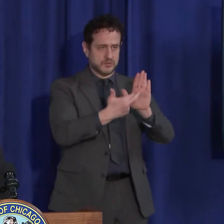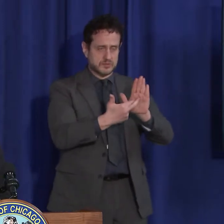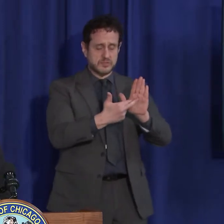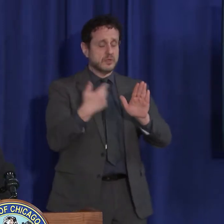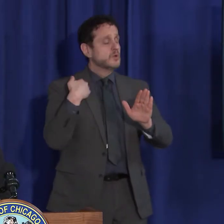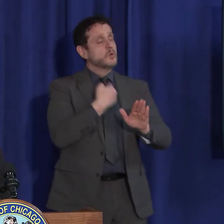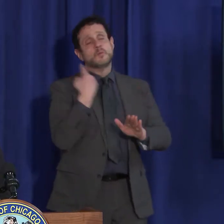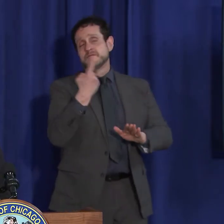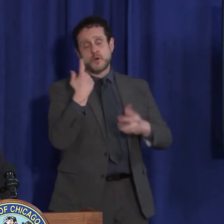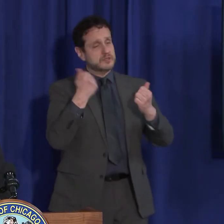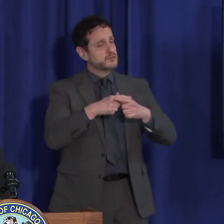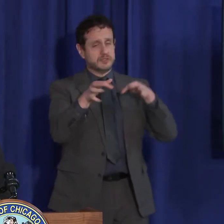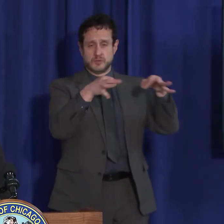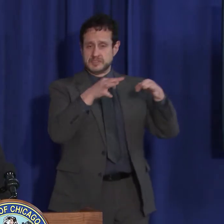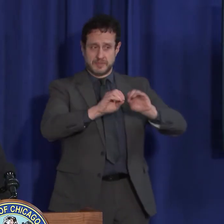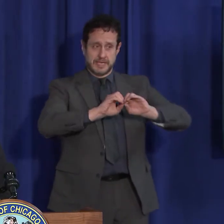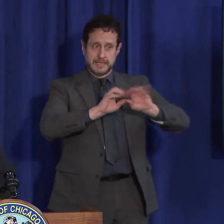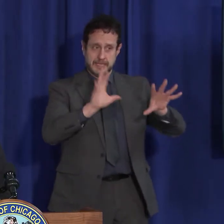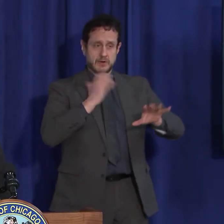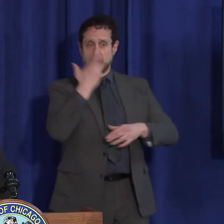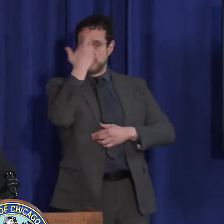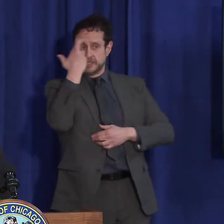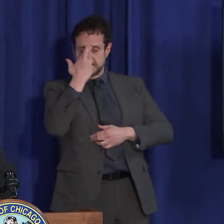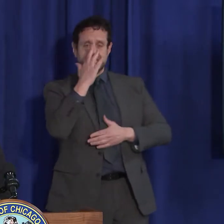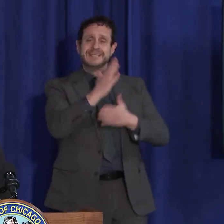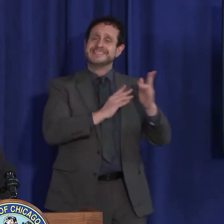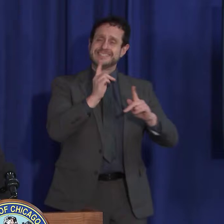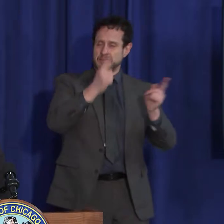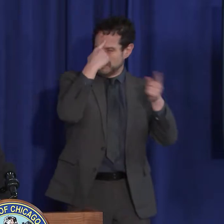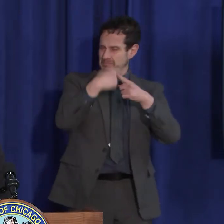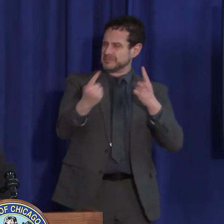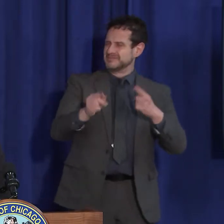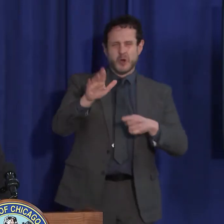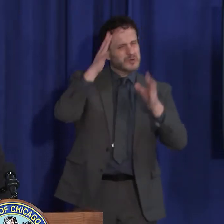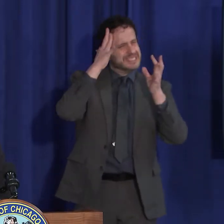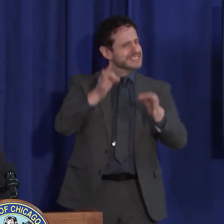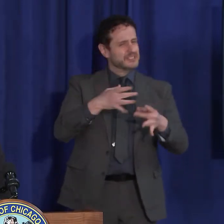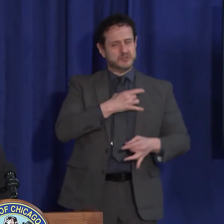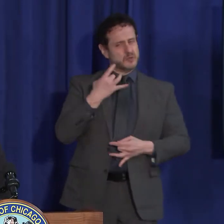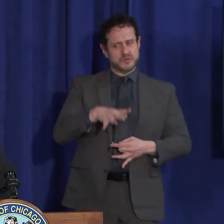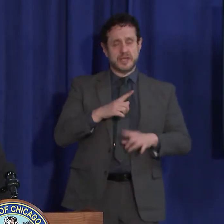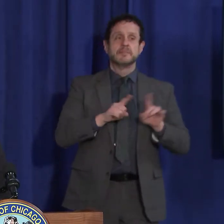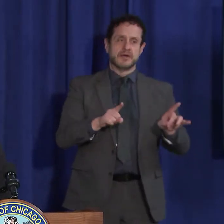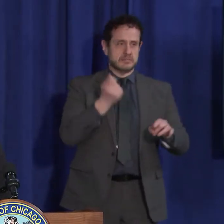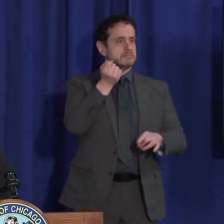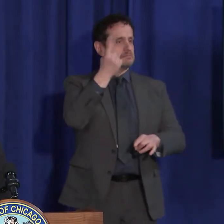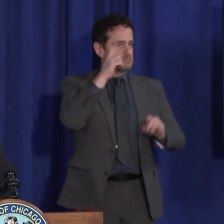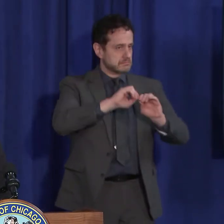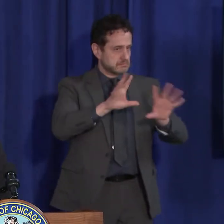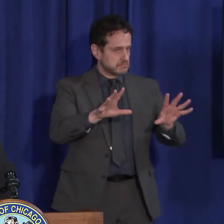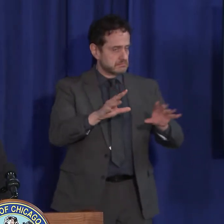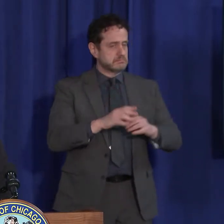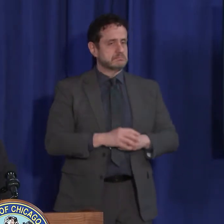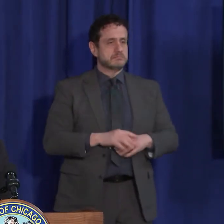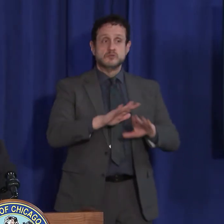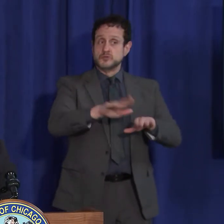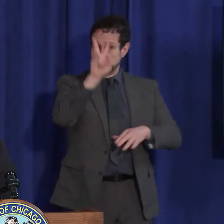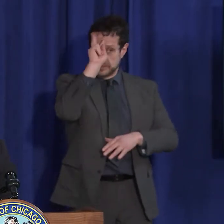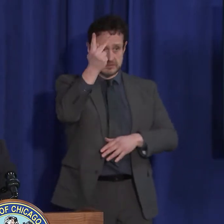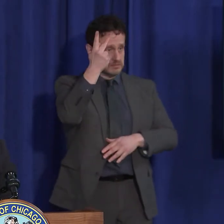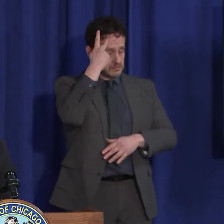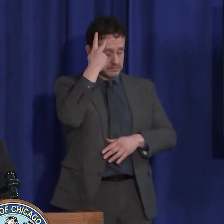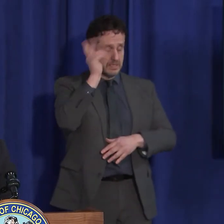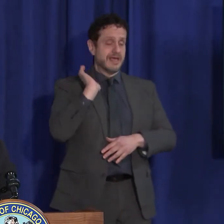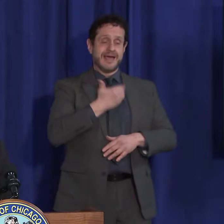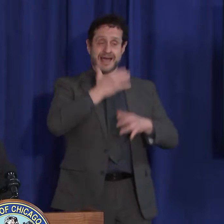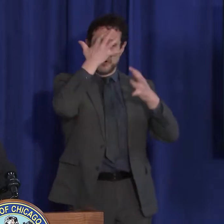possible. And while some may not have agreed with every decision, make no mistake, every call that has